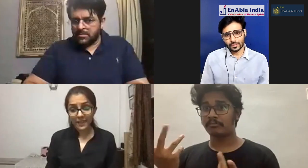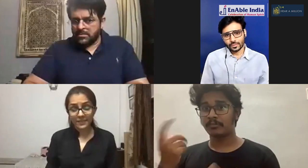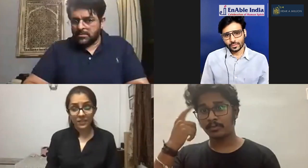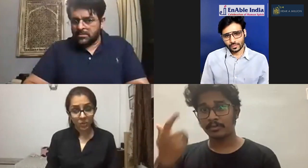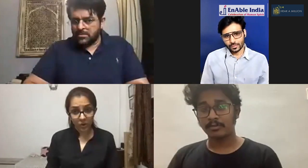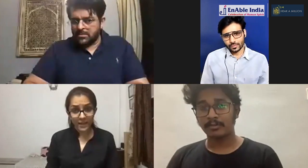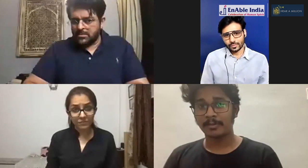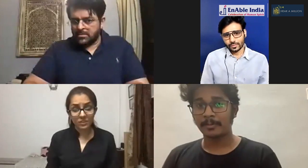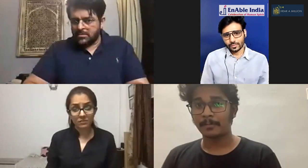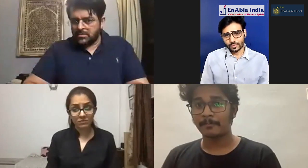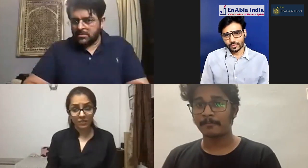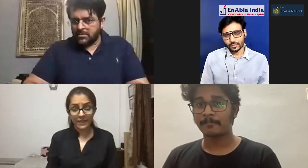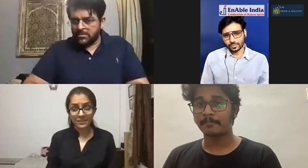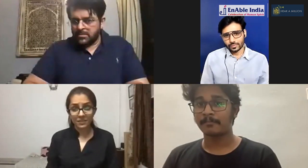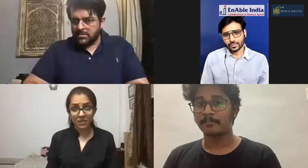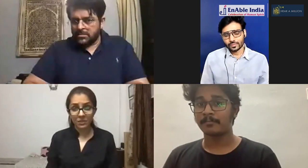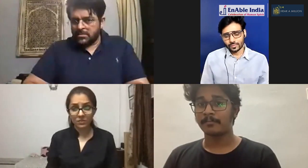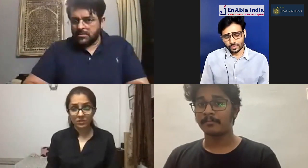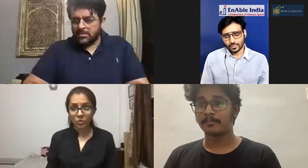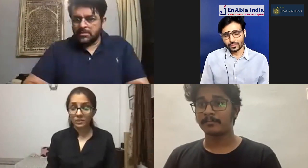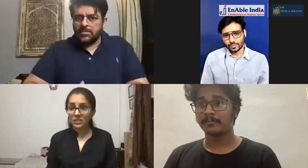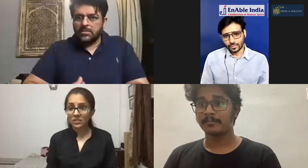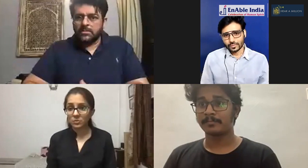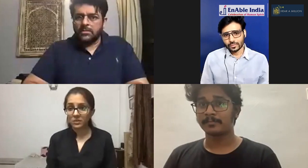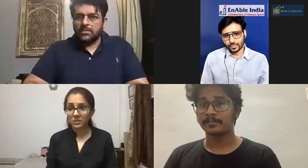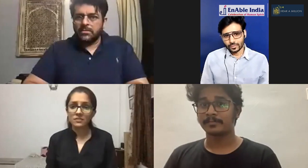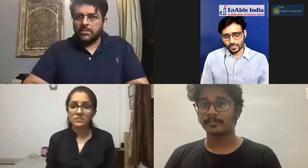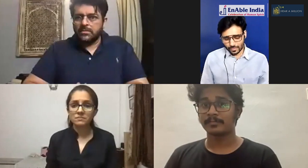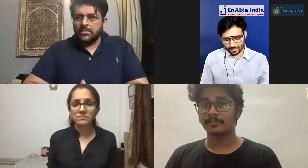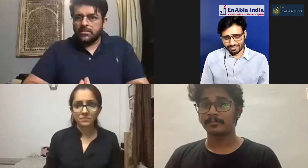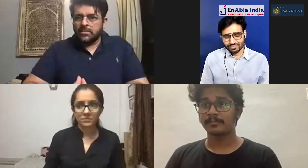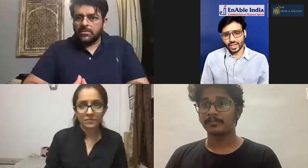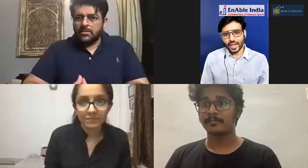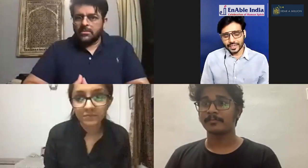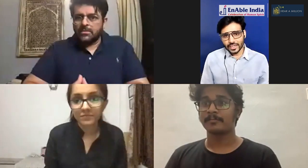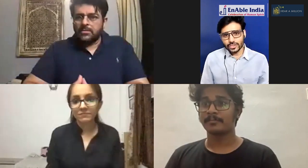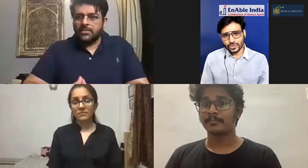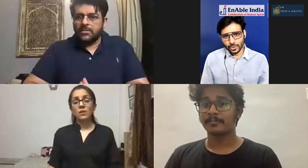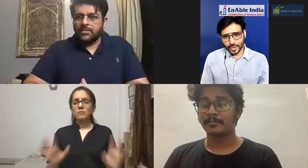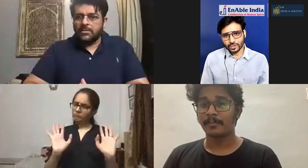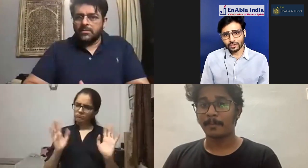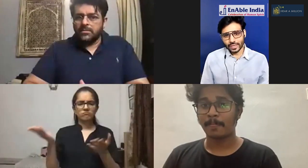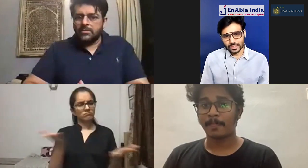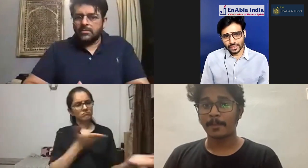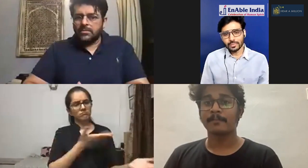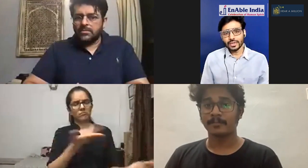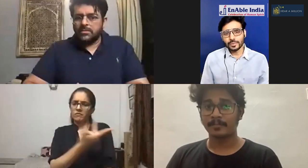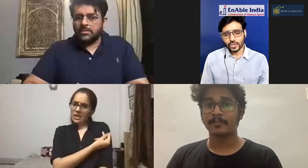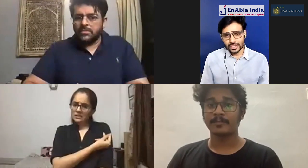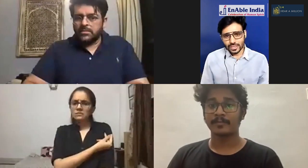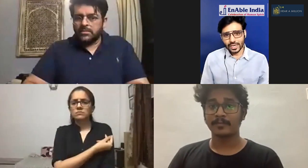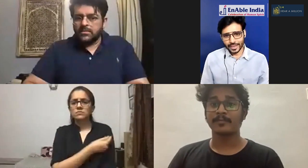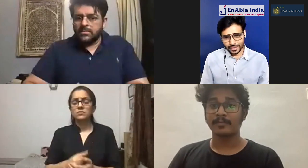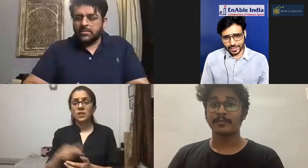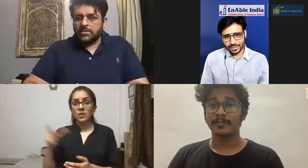heart attacks, can he go ahead for the vaccine? I mean, there won't be any third one, right? Yeah, ideally, he should go ahead for the vaccine, but